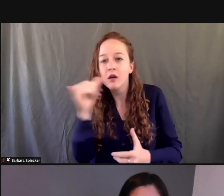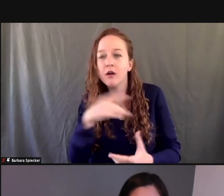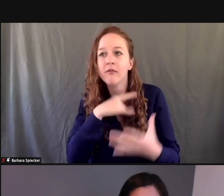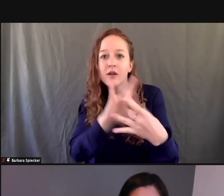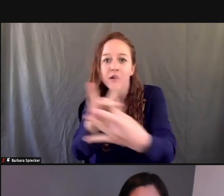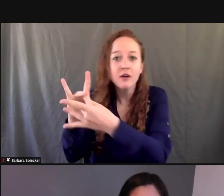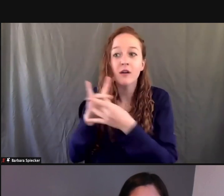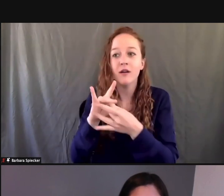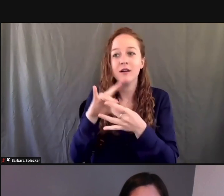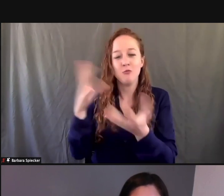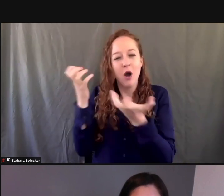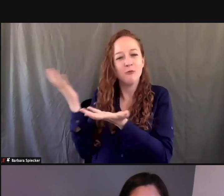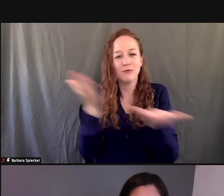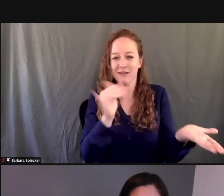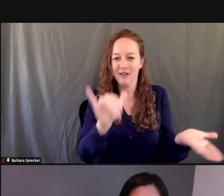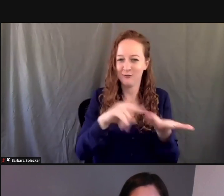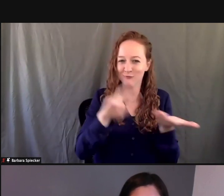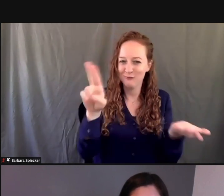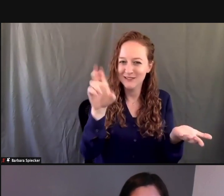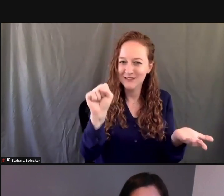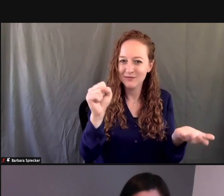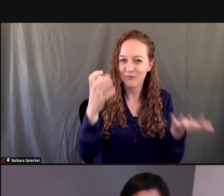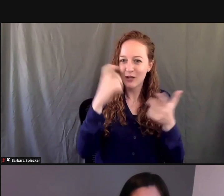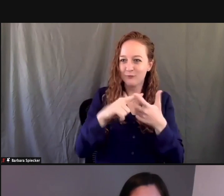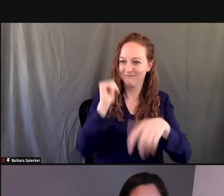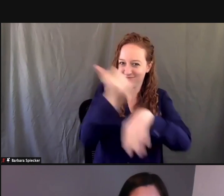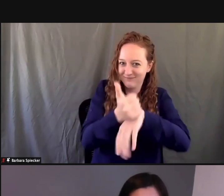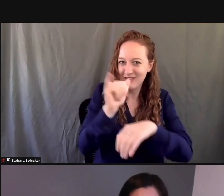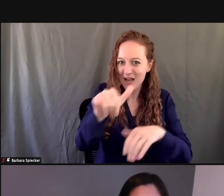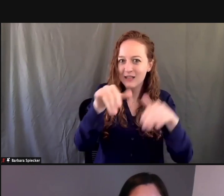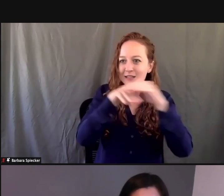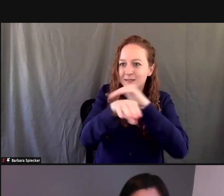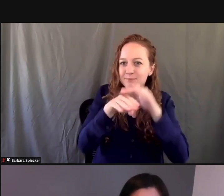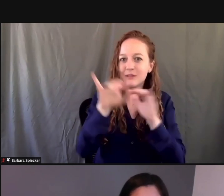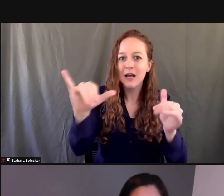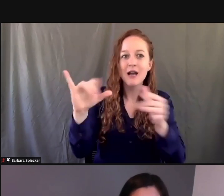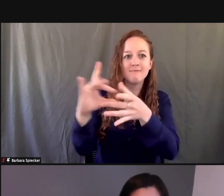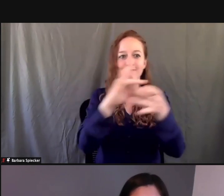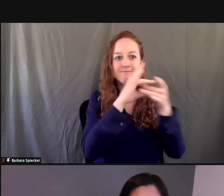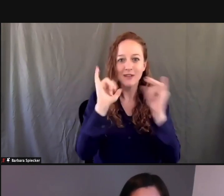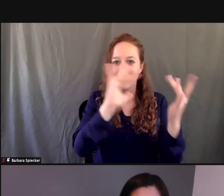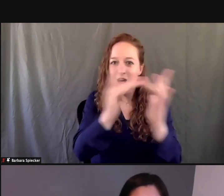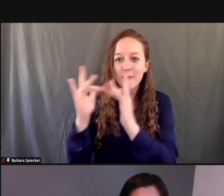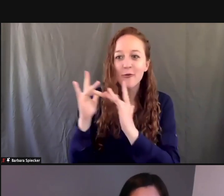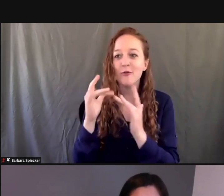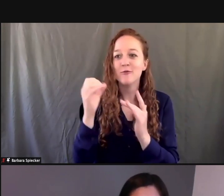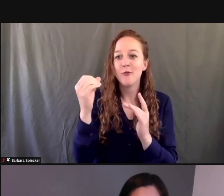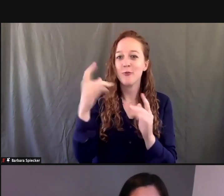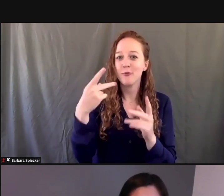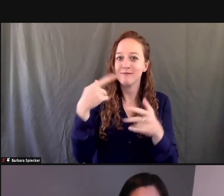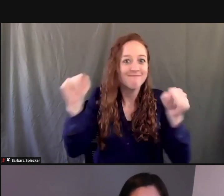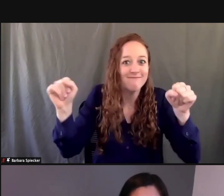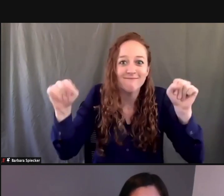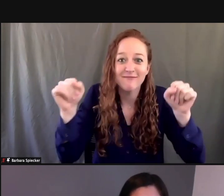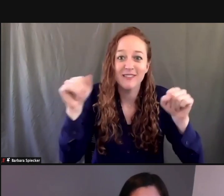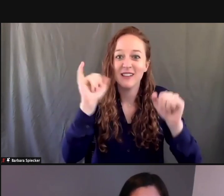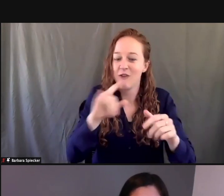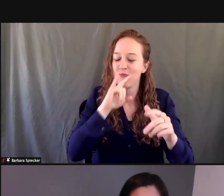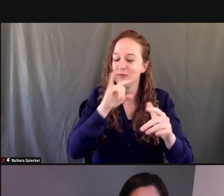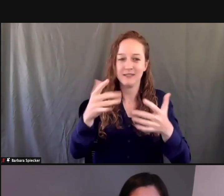Atomium in Brussels, Belgium. So you can see us there. That's the sign for